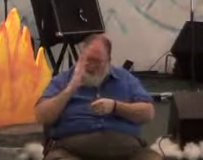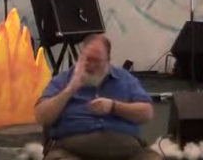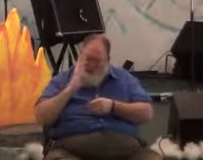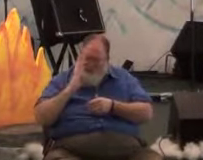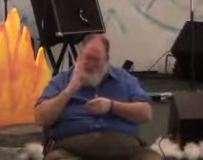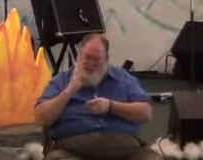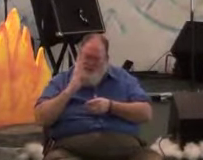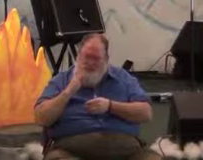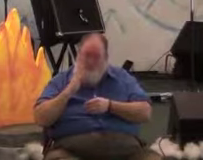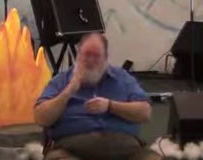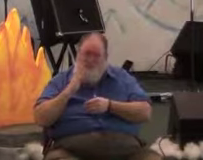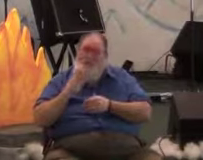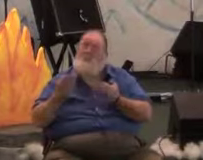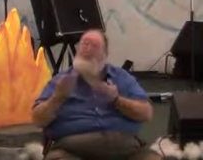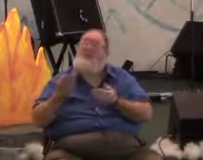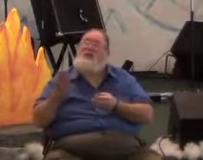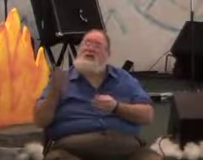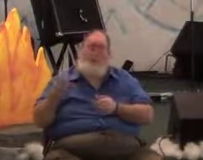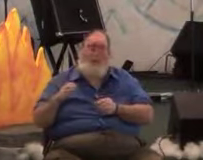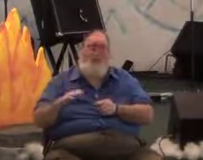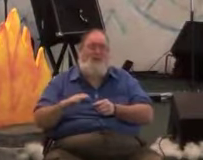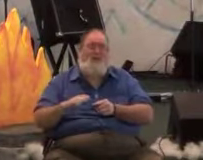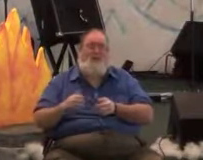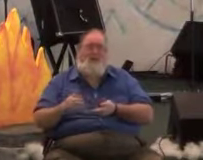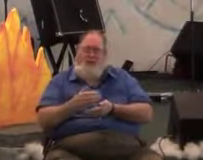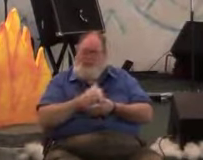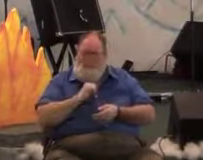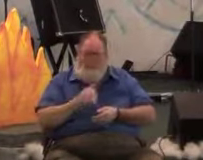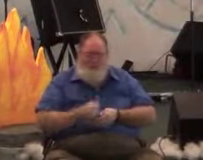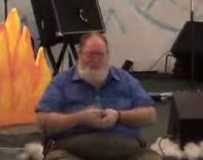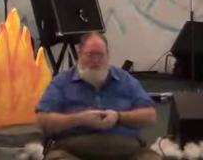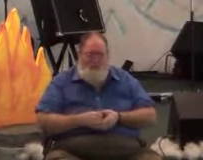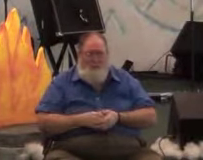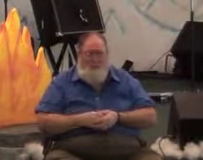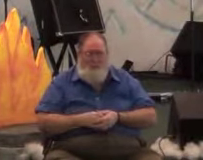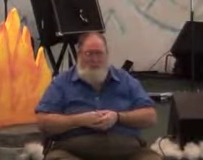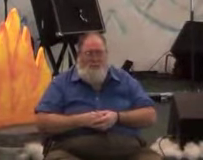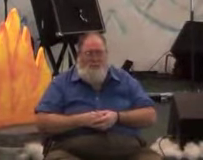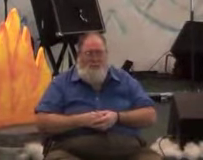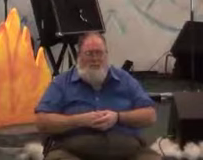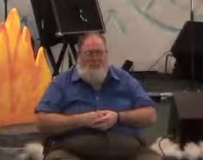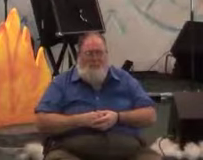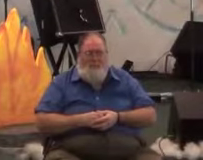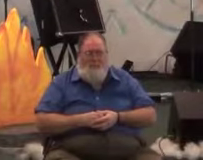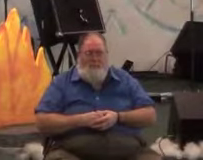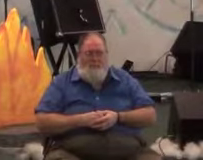and thinking we deserve what we have. That's from Joyce Meyer, the prophet.